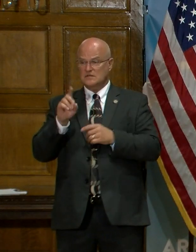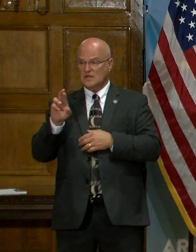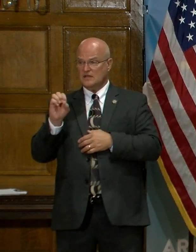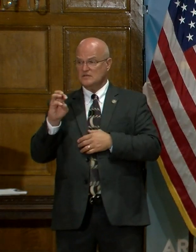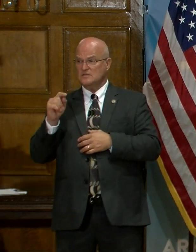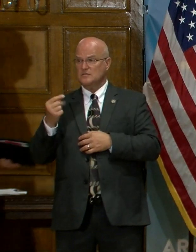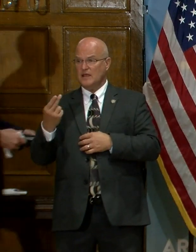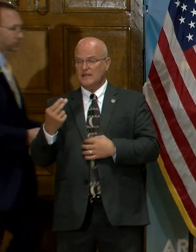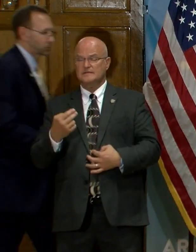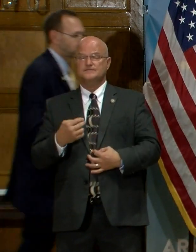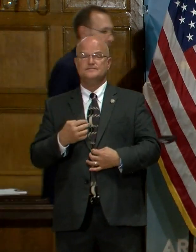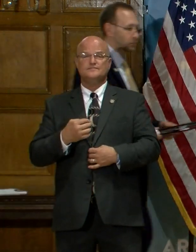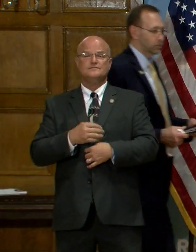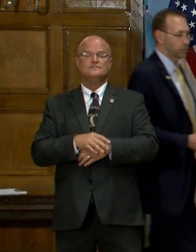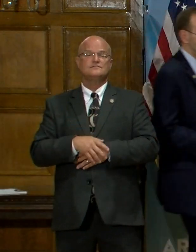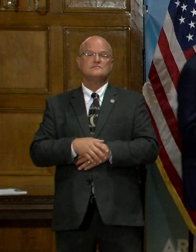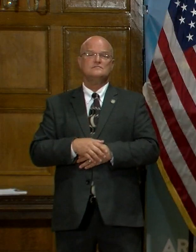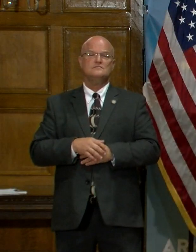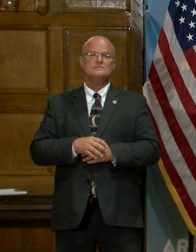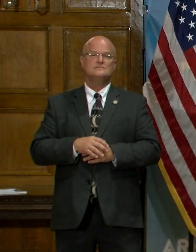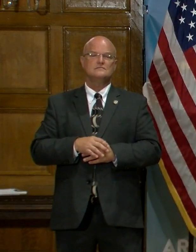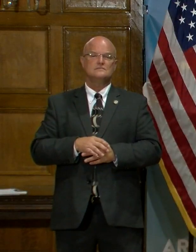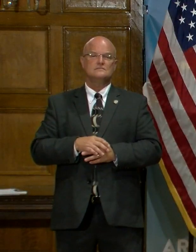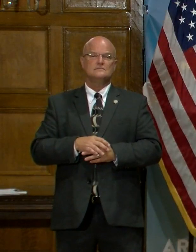Dr. Smith?